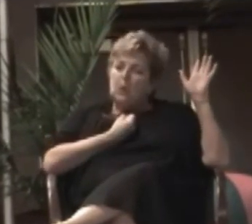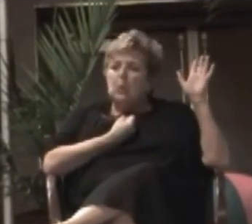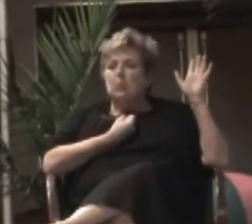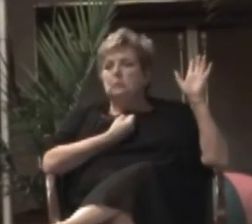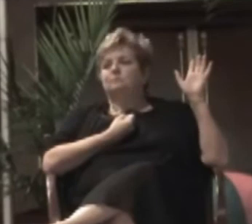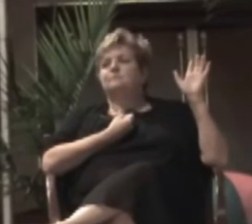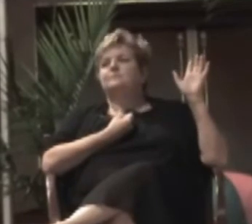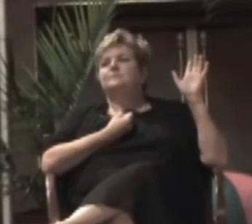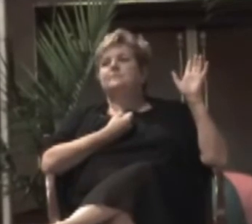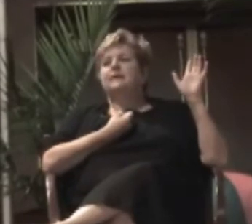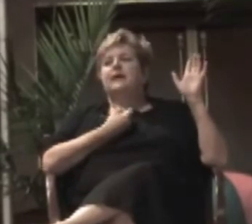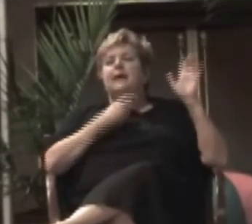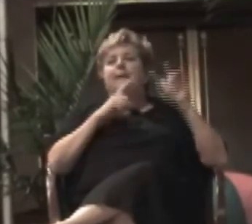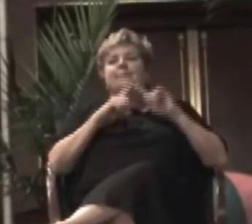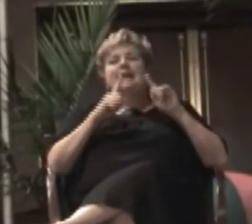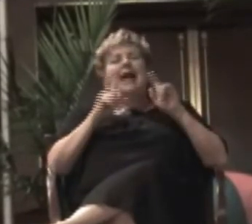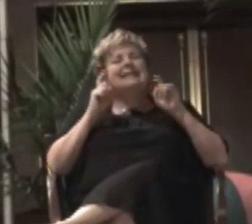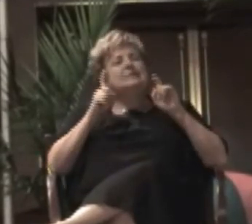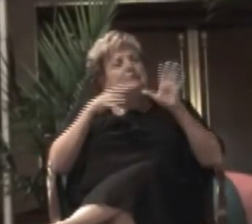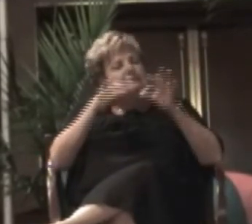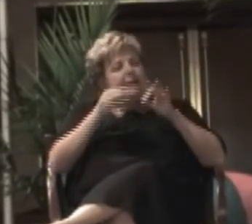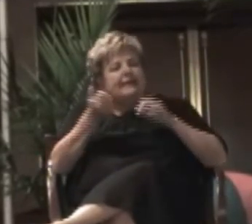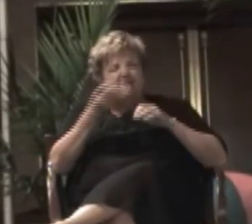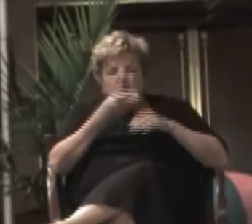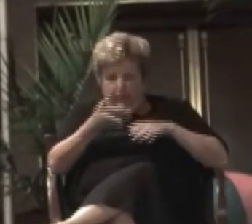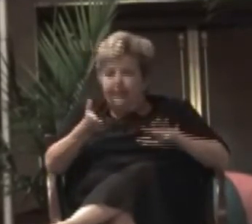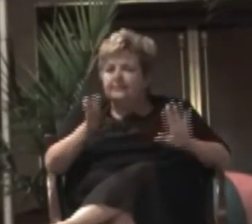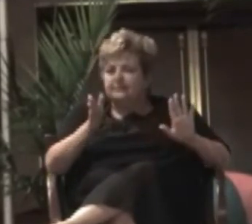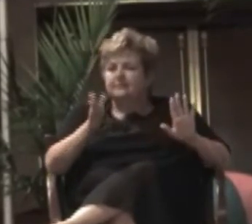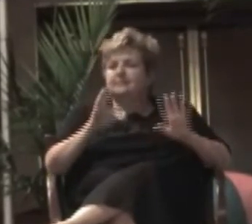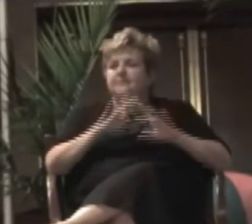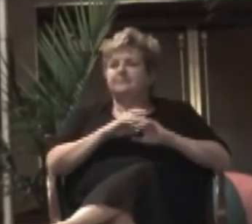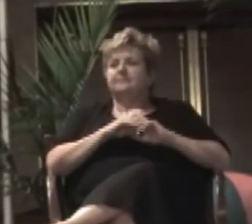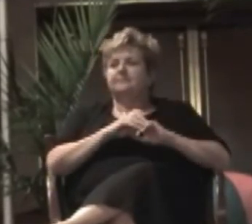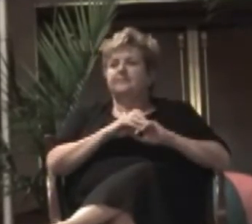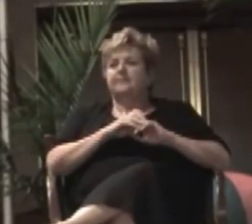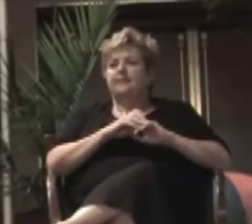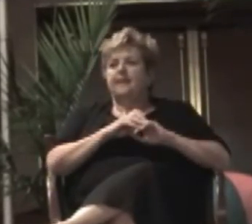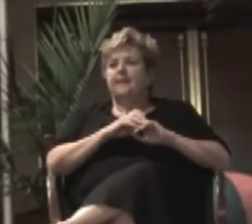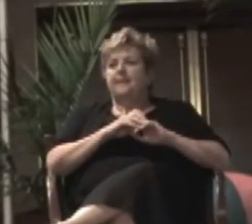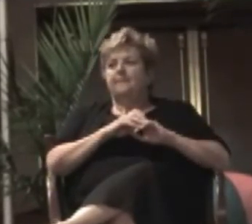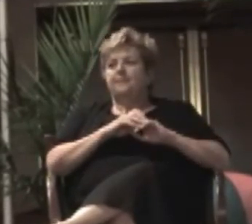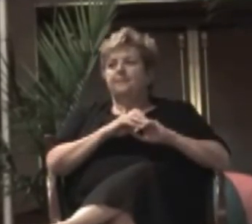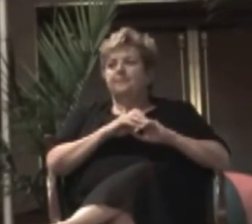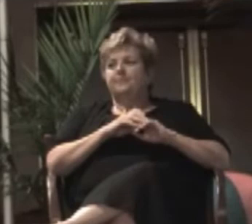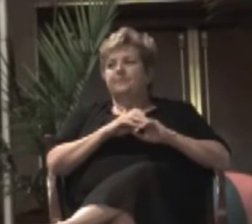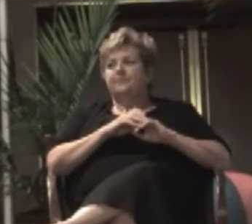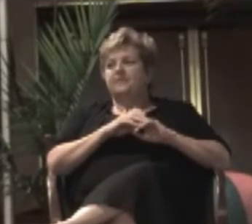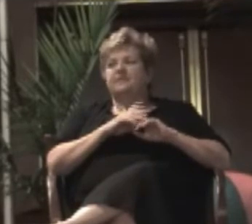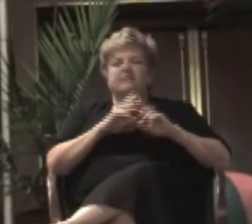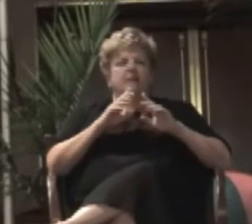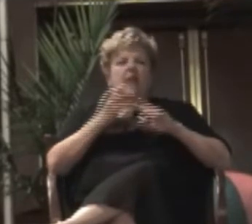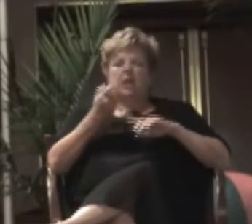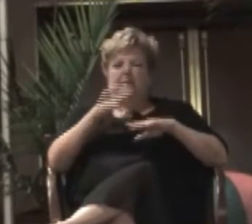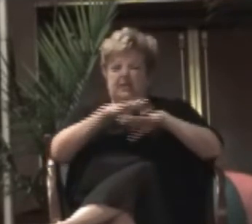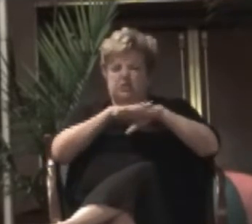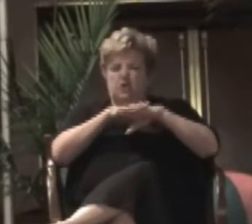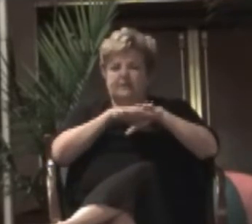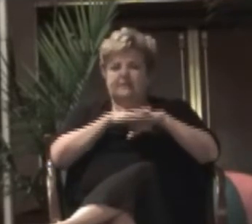into focus in a way that, I mean, it's just a typical surface. I'm not even sure I was typical